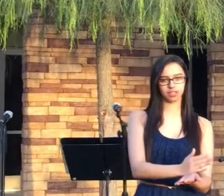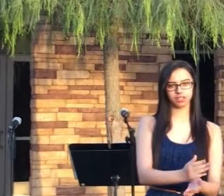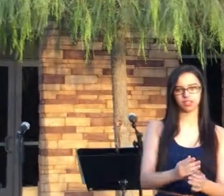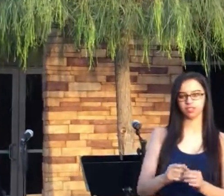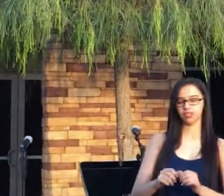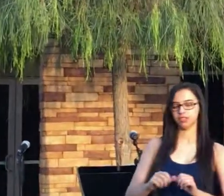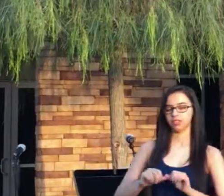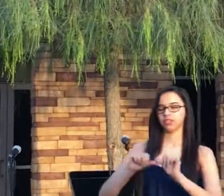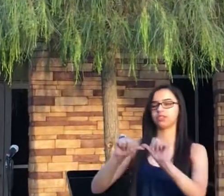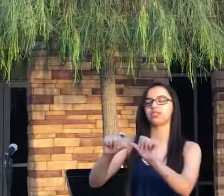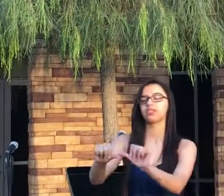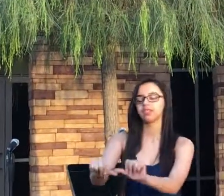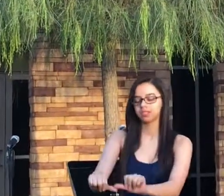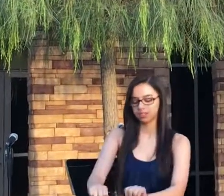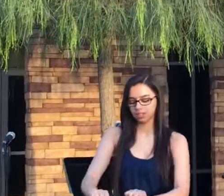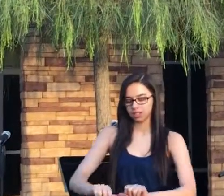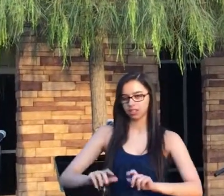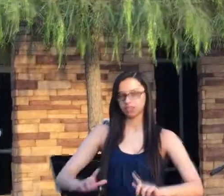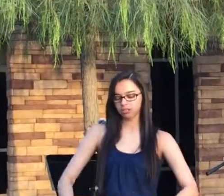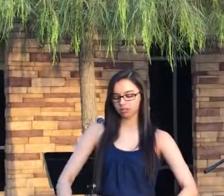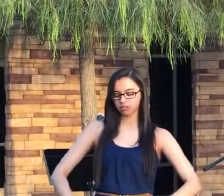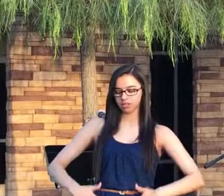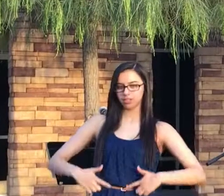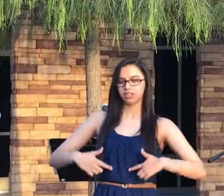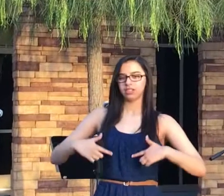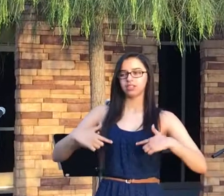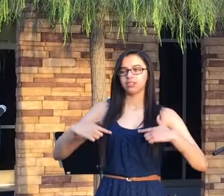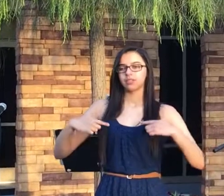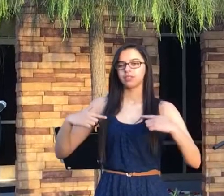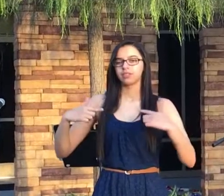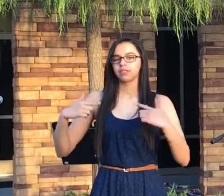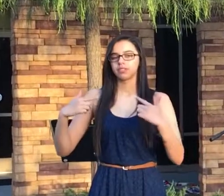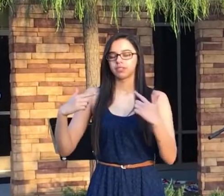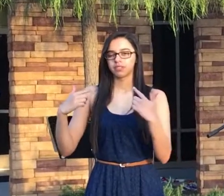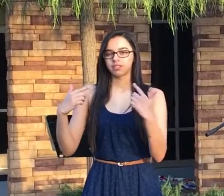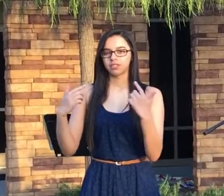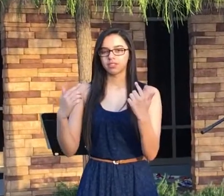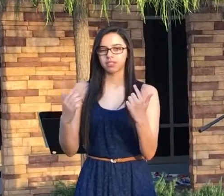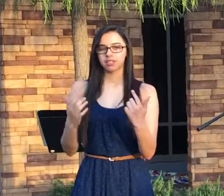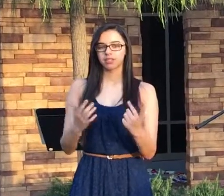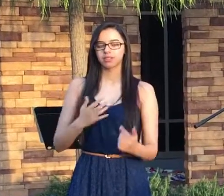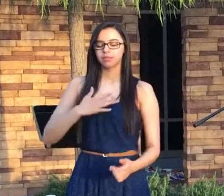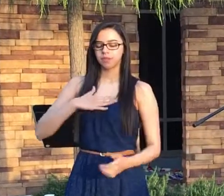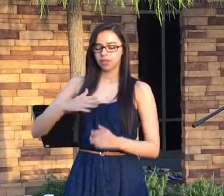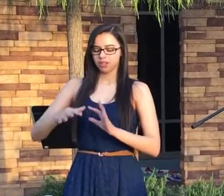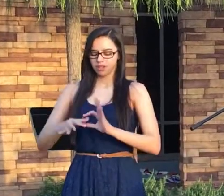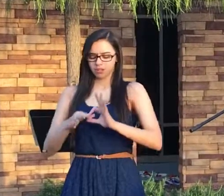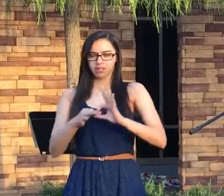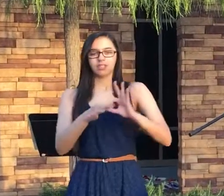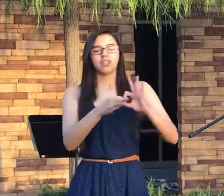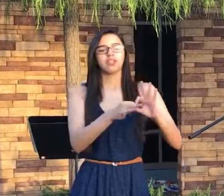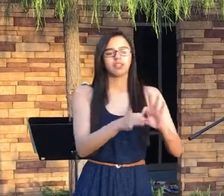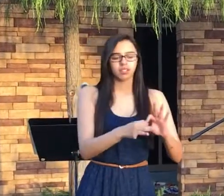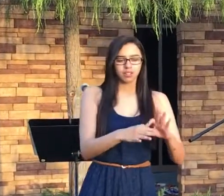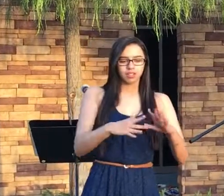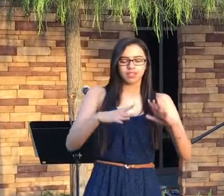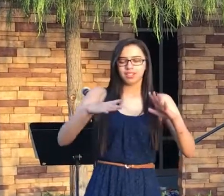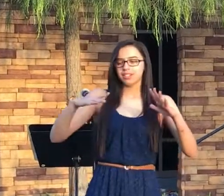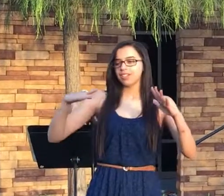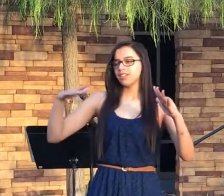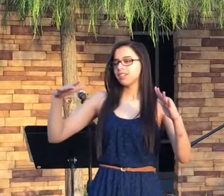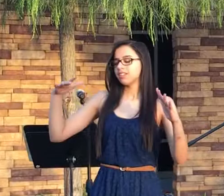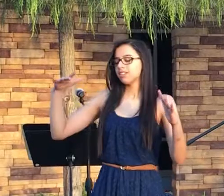as long as life endures. My chains are